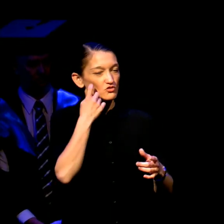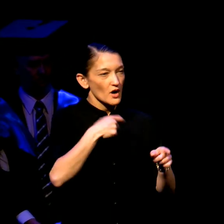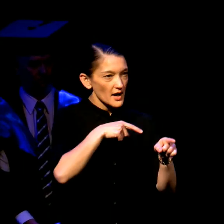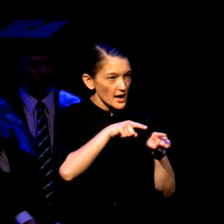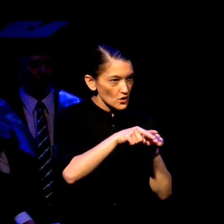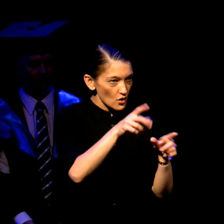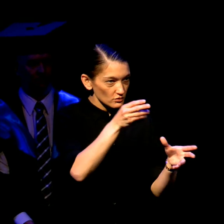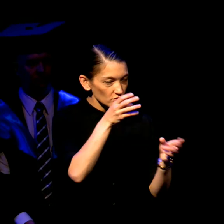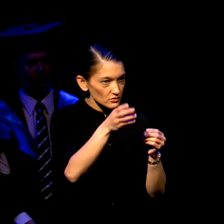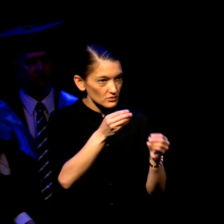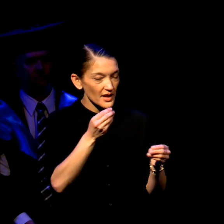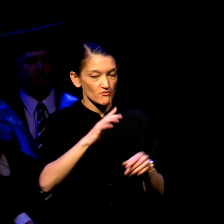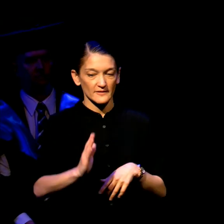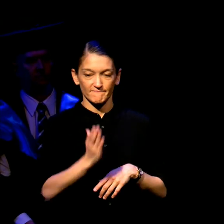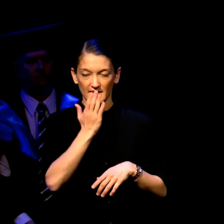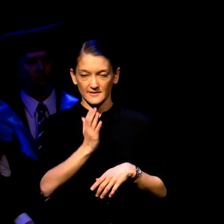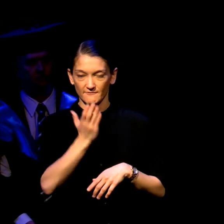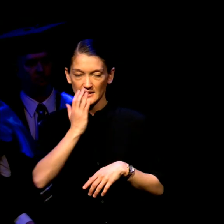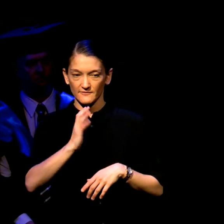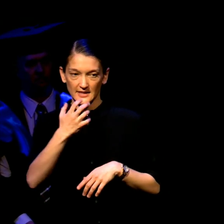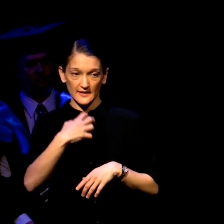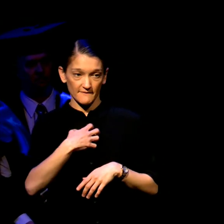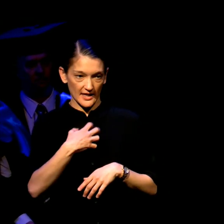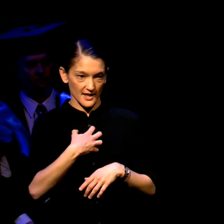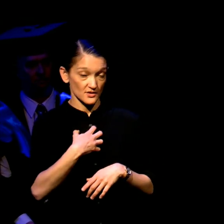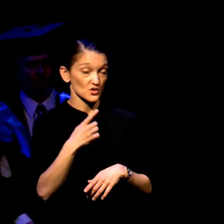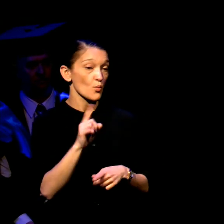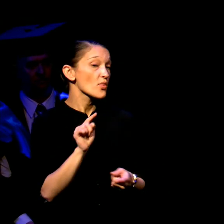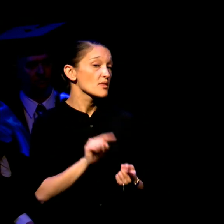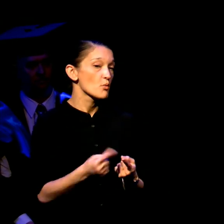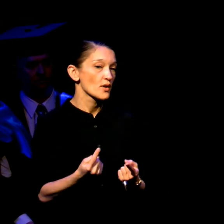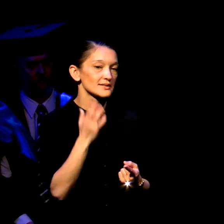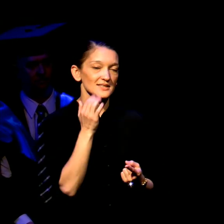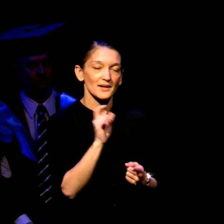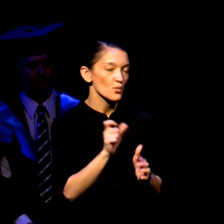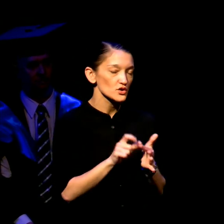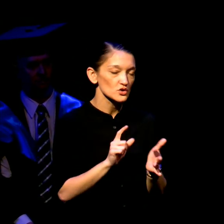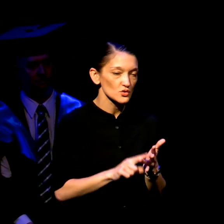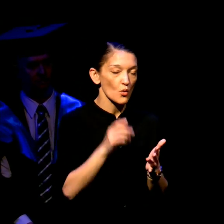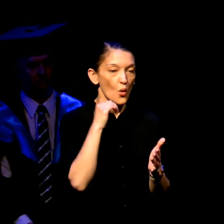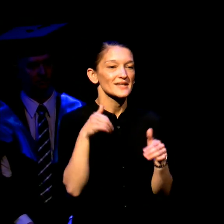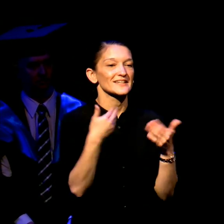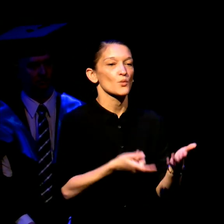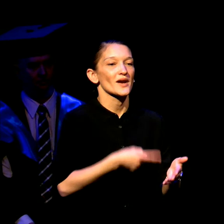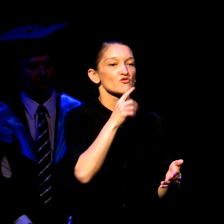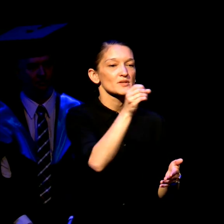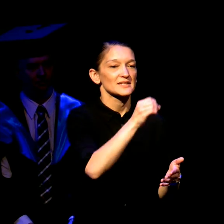fears. So whatever you do, always give 100%, unless you're donating blood.